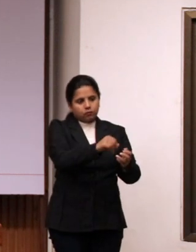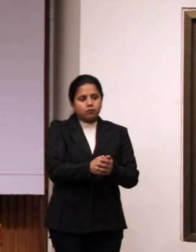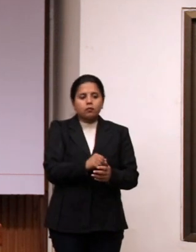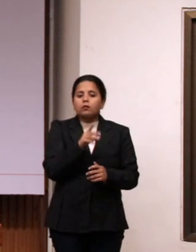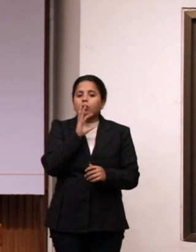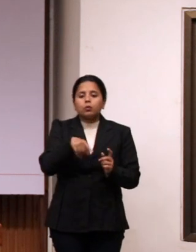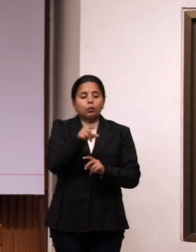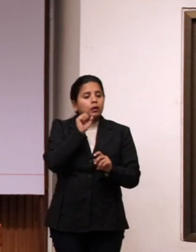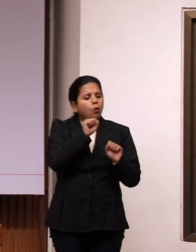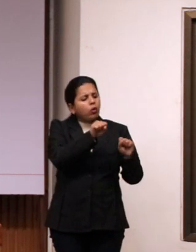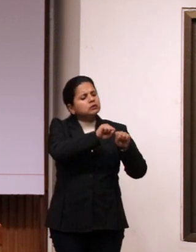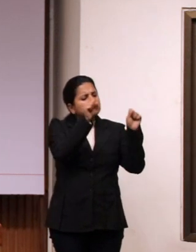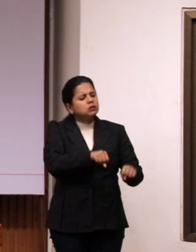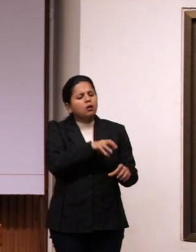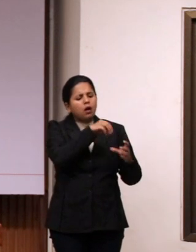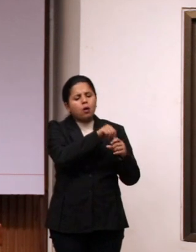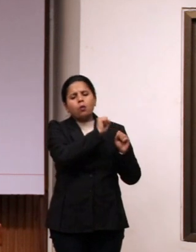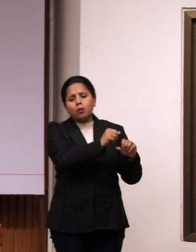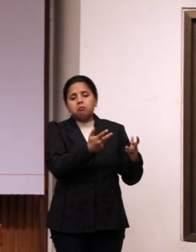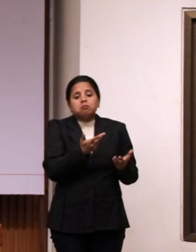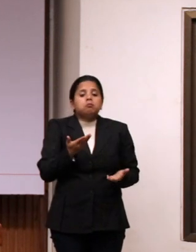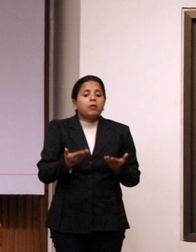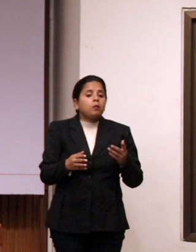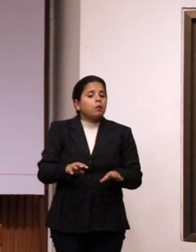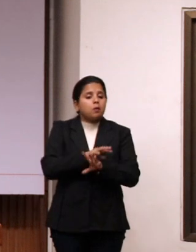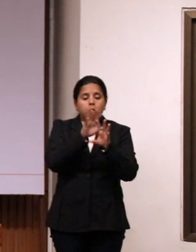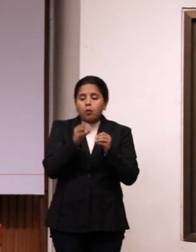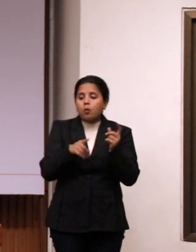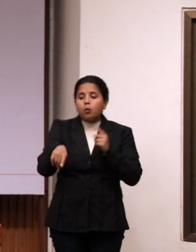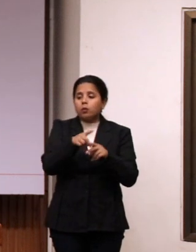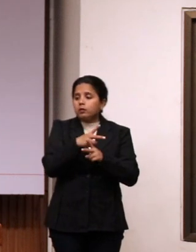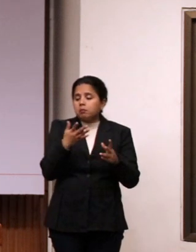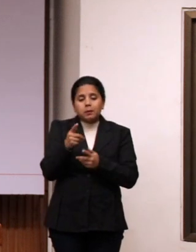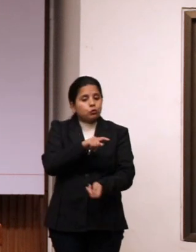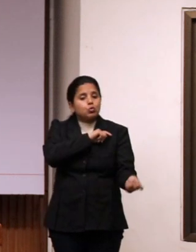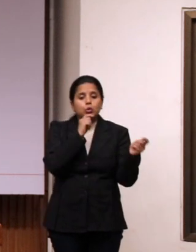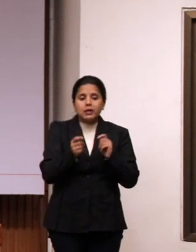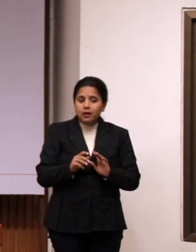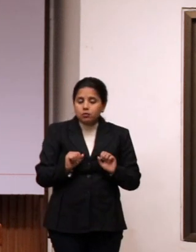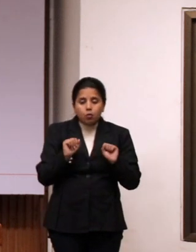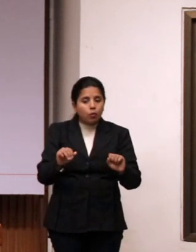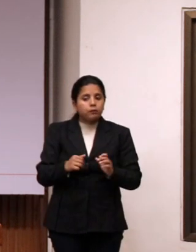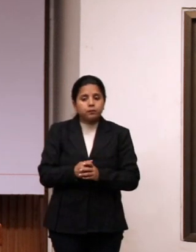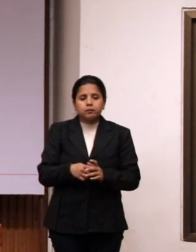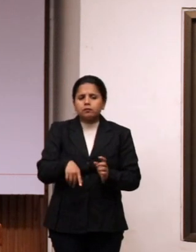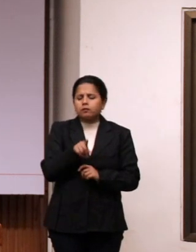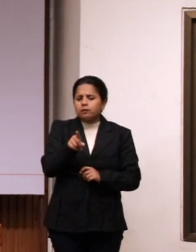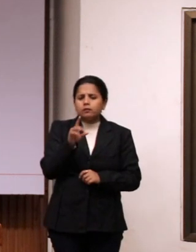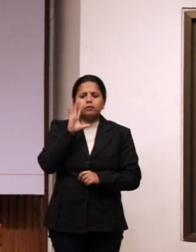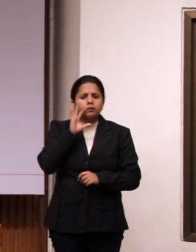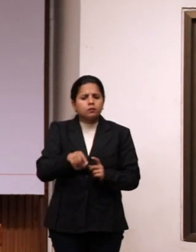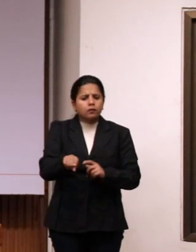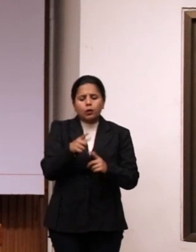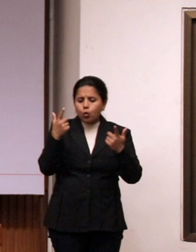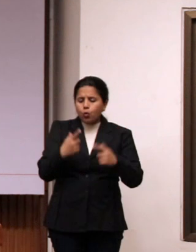without looking at that system, then probably the entire microbial flora may change of that site, may lead to